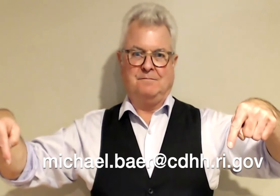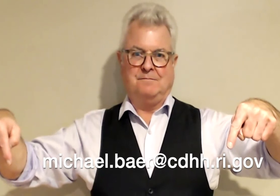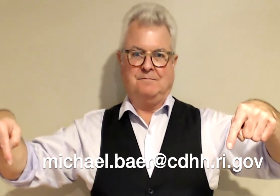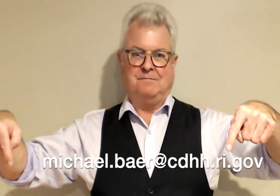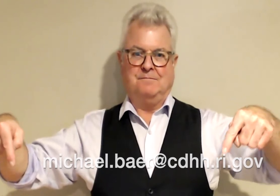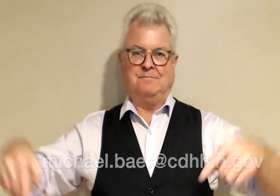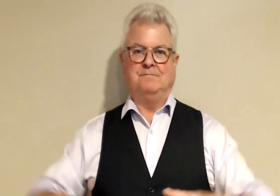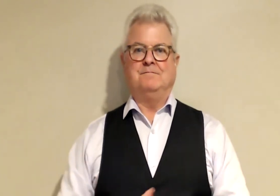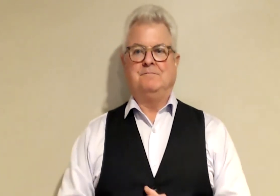below.